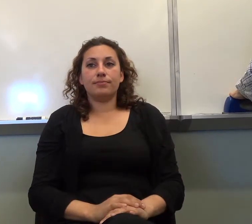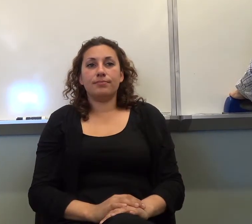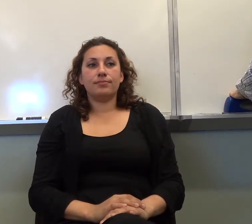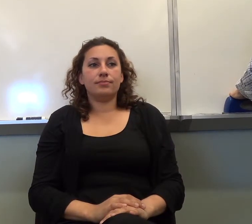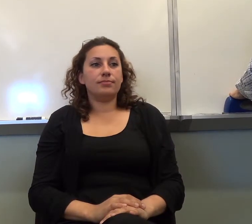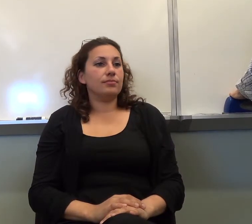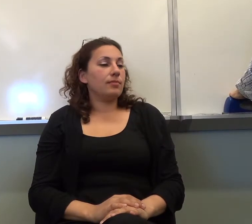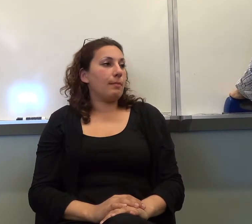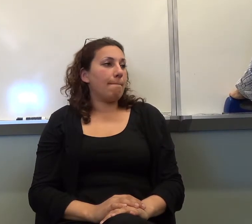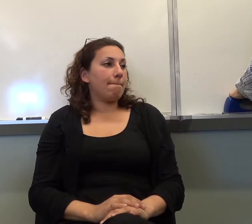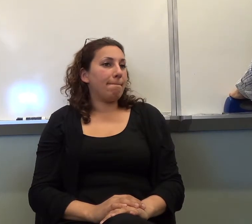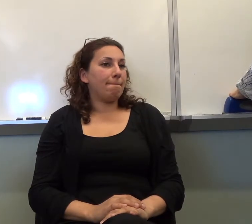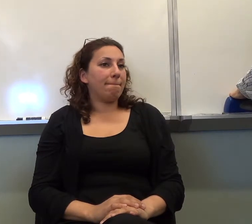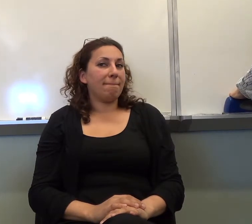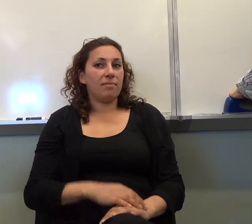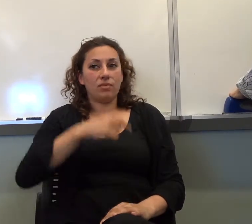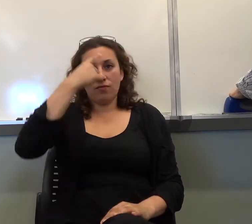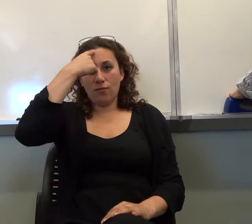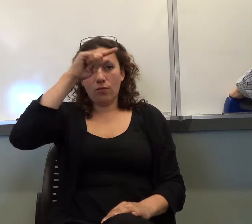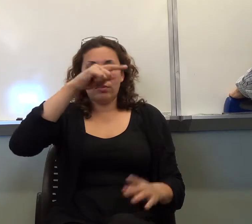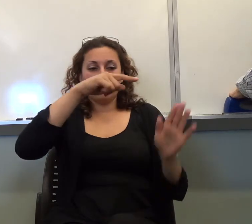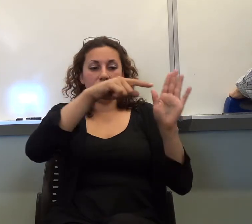of sign numbers.